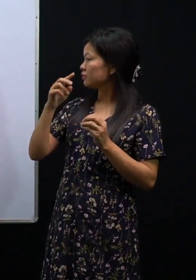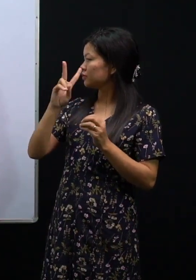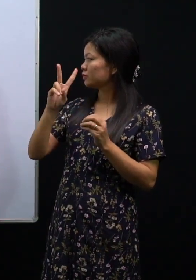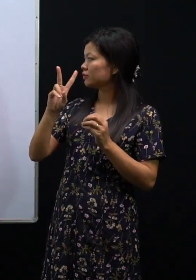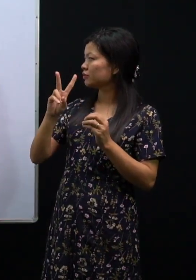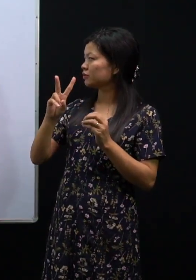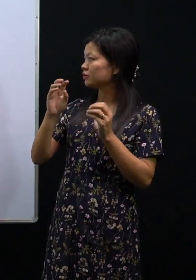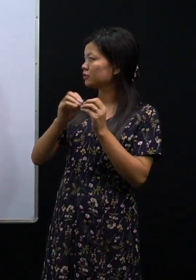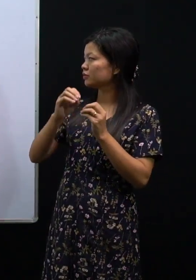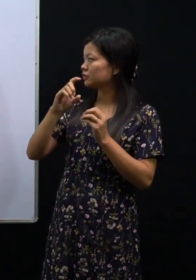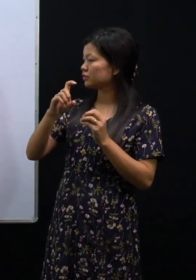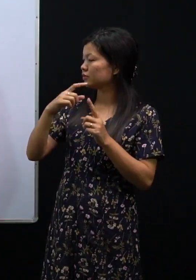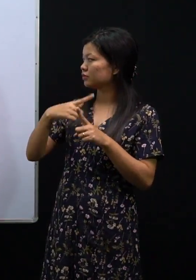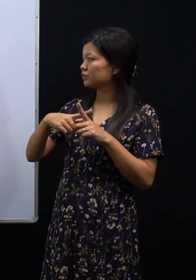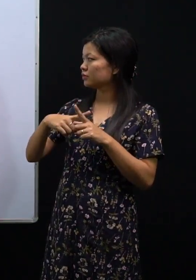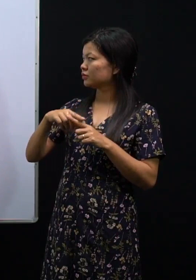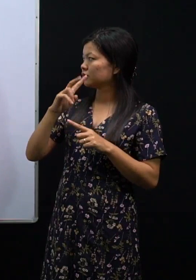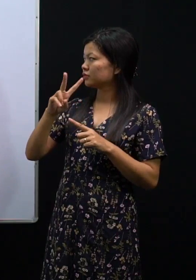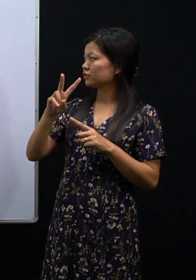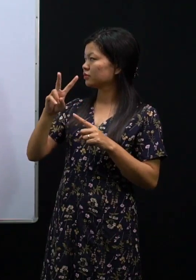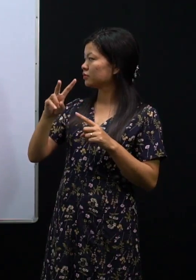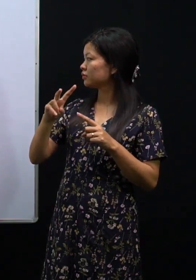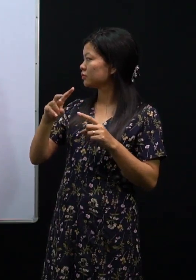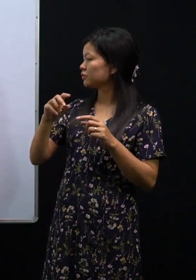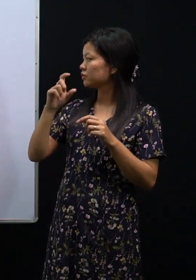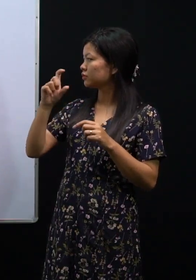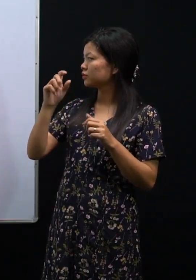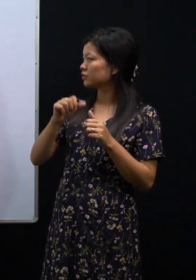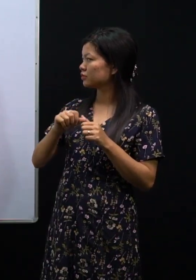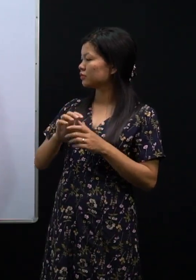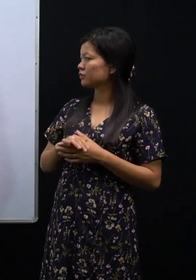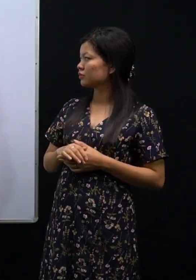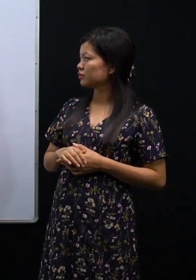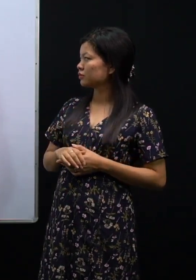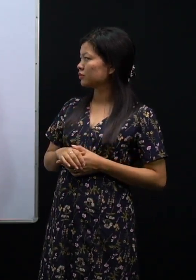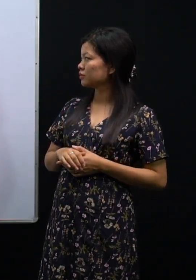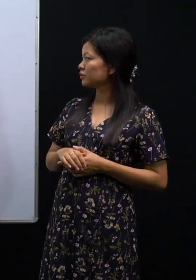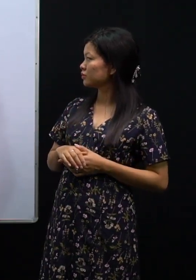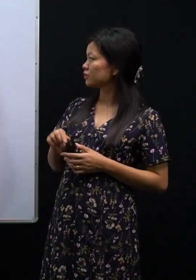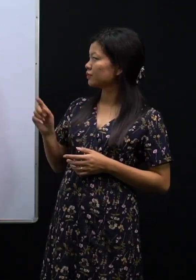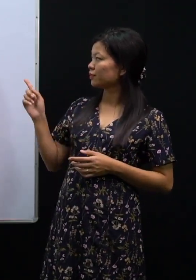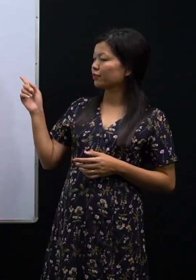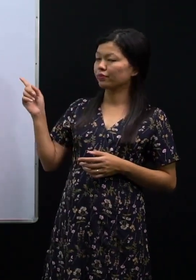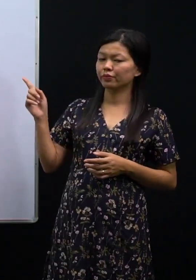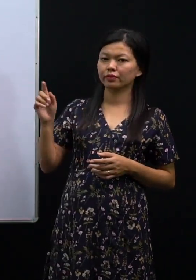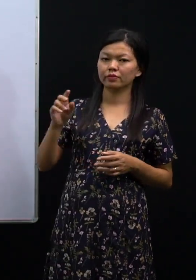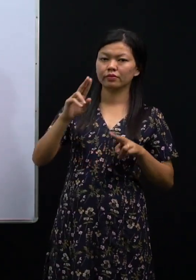2bc, and plus 2CA. This is a formula, no? So this is the formula. I'm just writing a formula